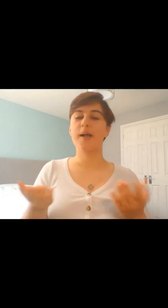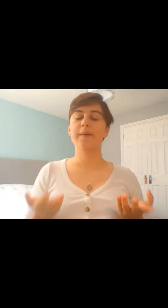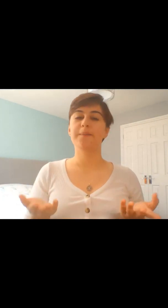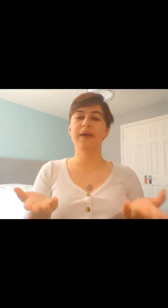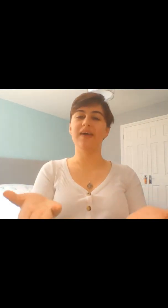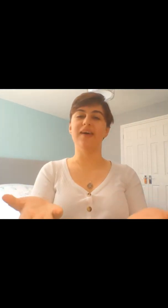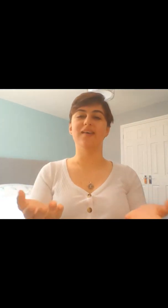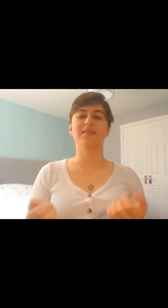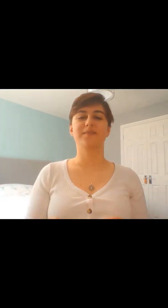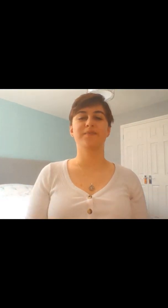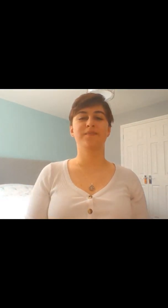baking,